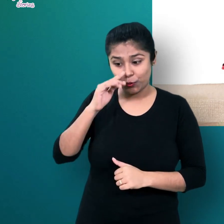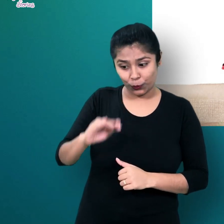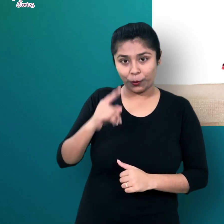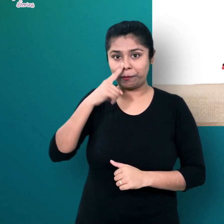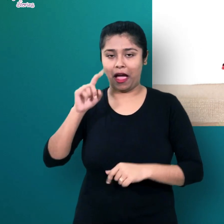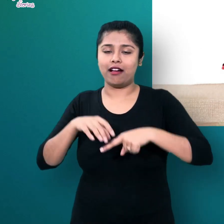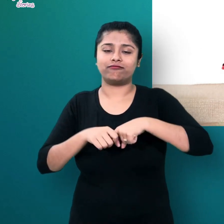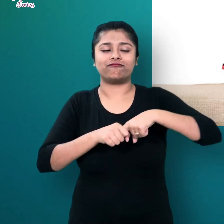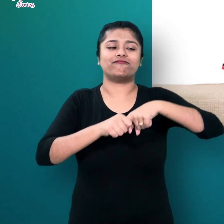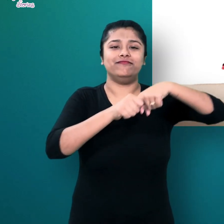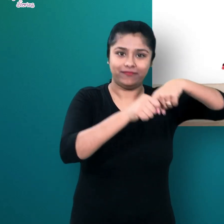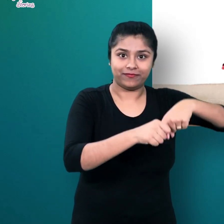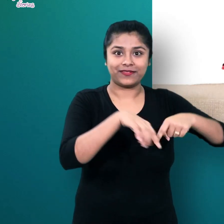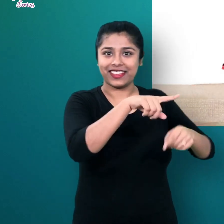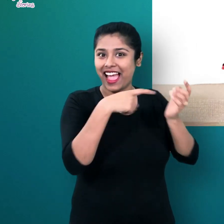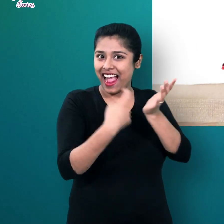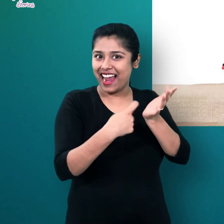Manju went with her to Ranjit's shop.